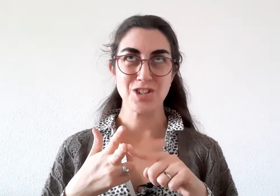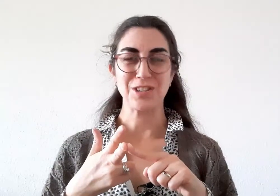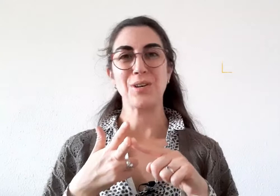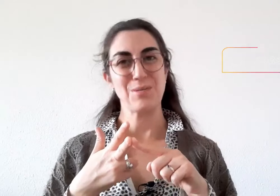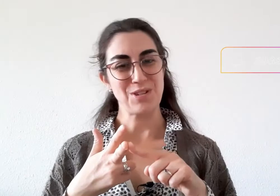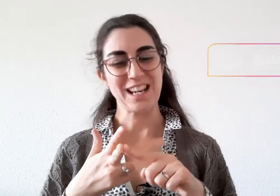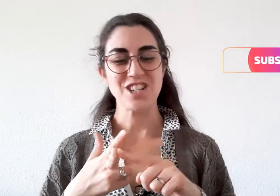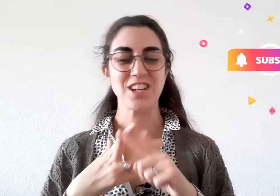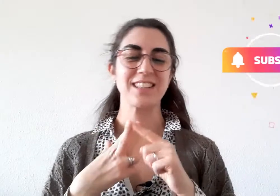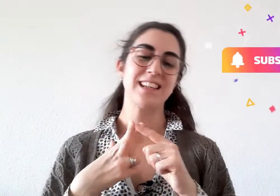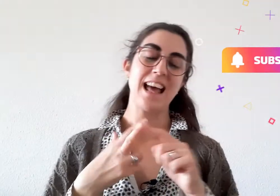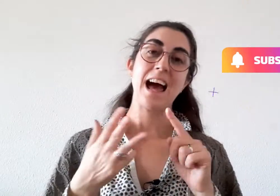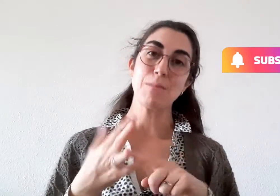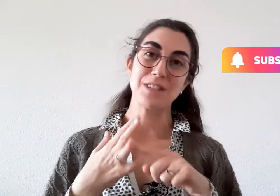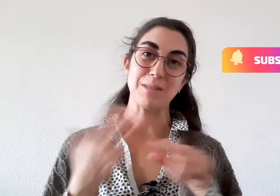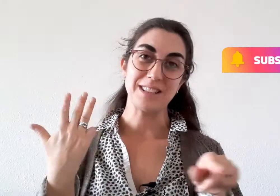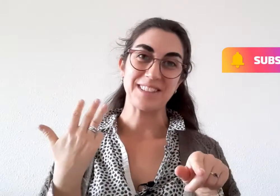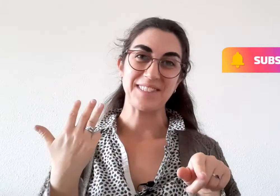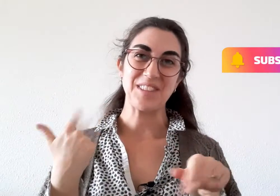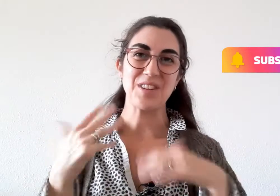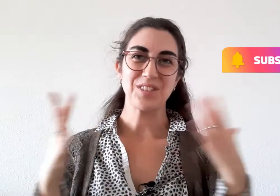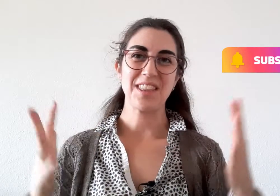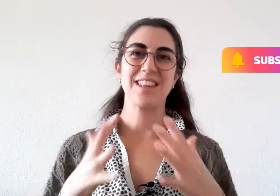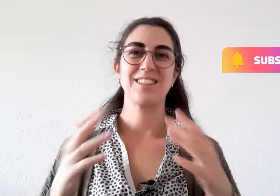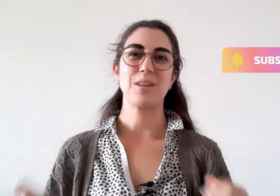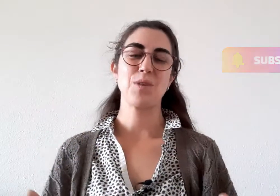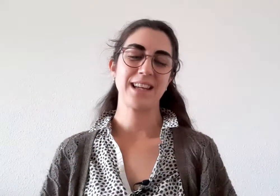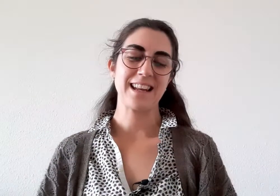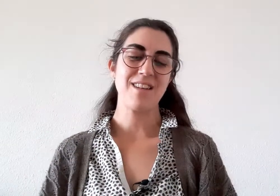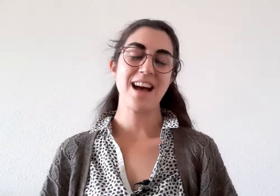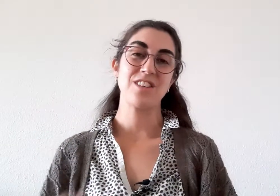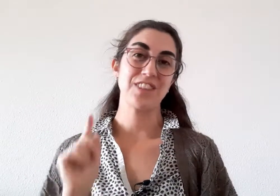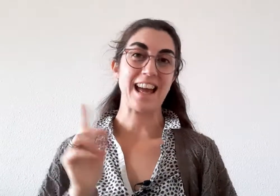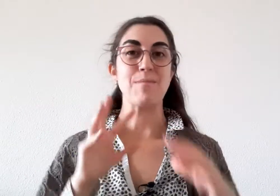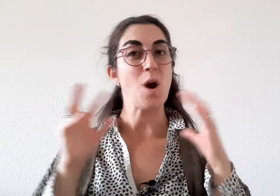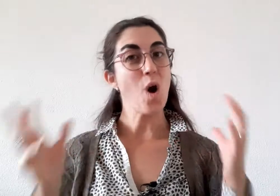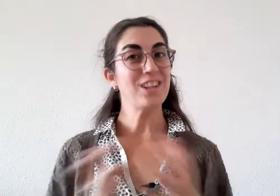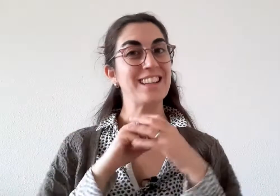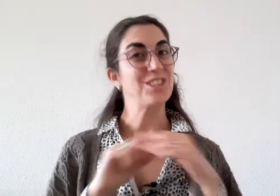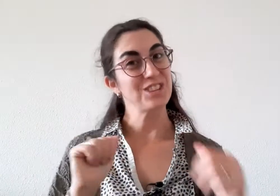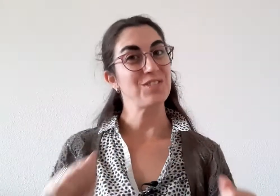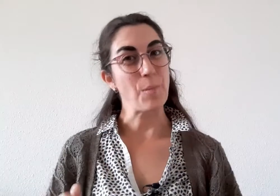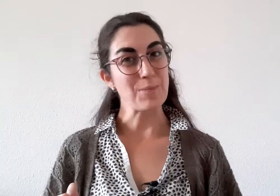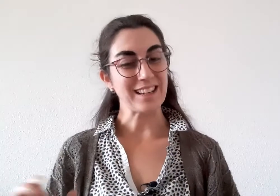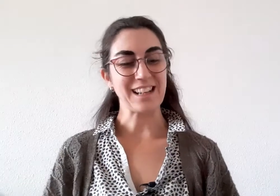elimination communication, and multilingualism, those are the things that I'm working at now. And don't forget, I have my online course for baby sign language.